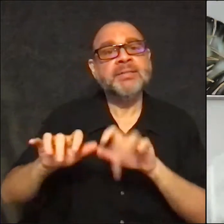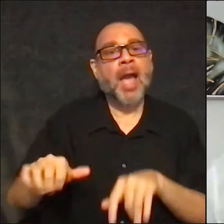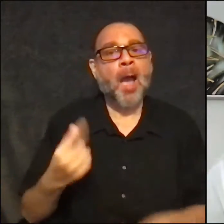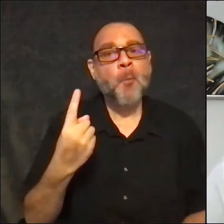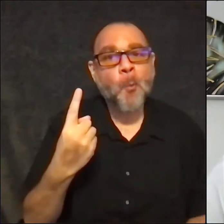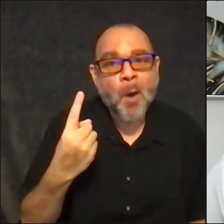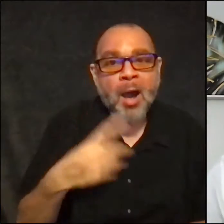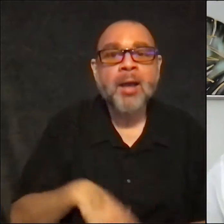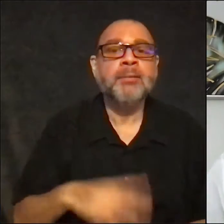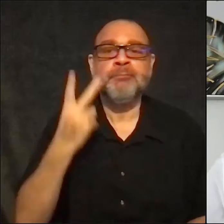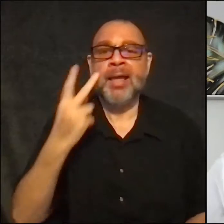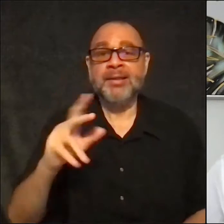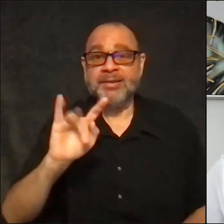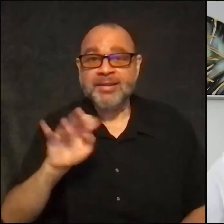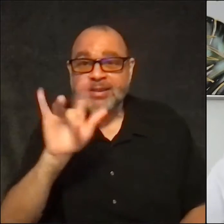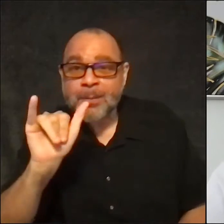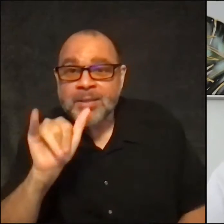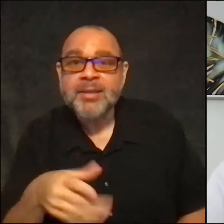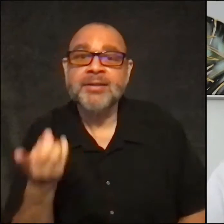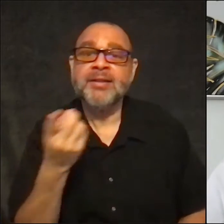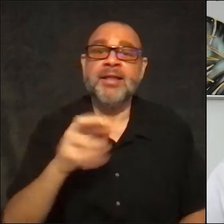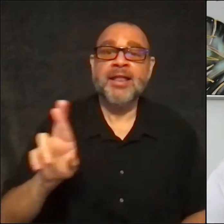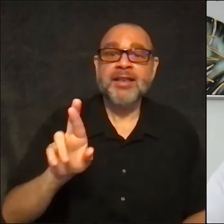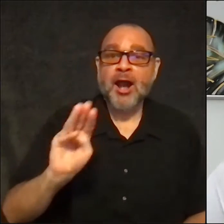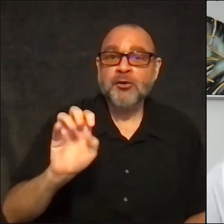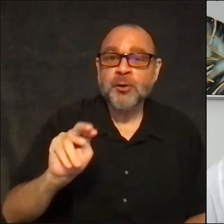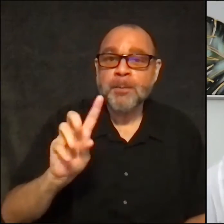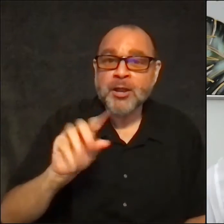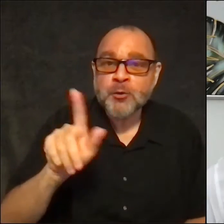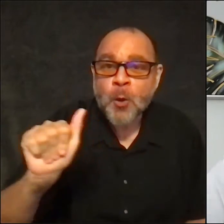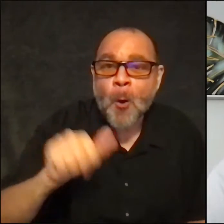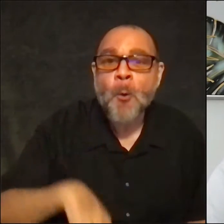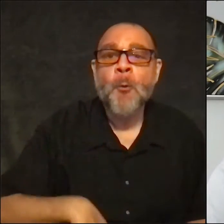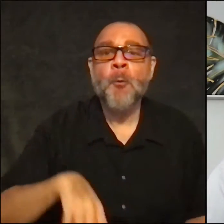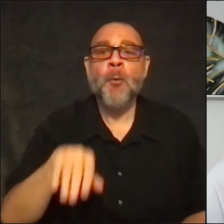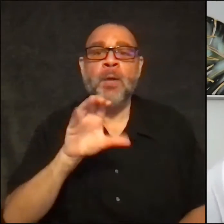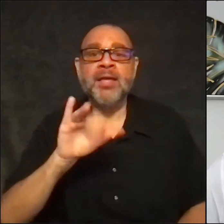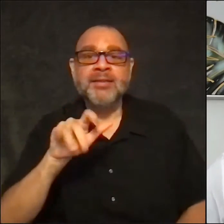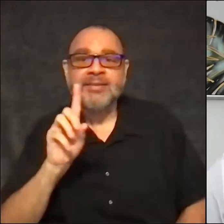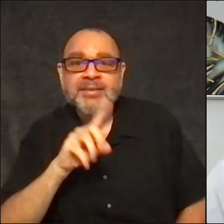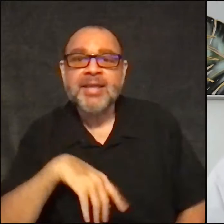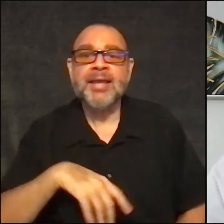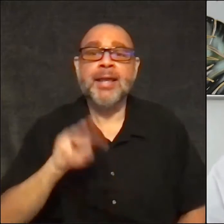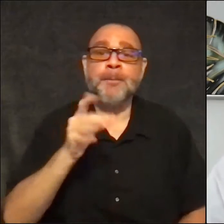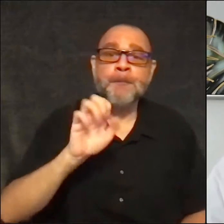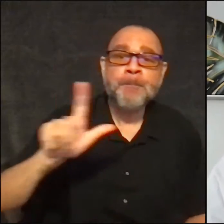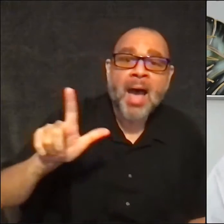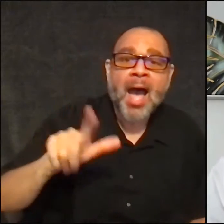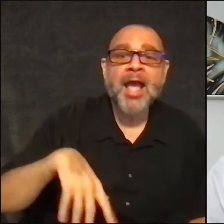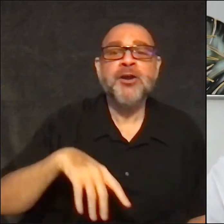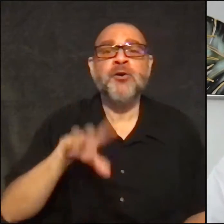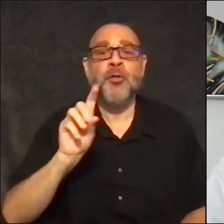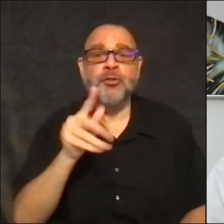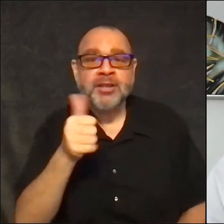in, Dr. Jamie Mendoza. Shout out to you. Good to see you. Sid is in, Sean is in, Michael Douglas. Isaac is with us,